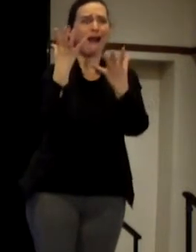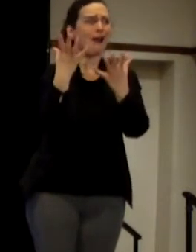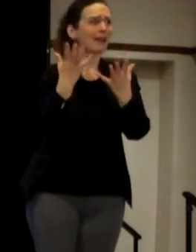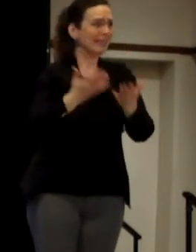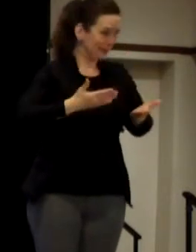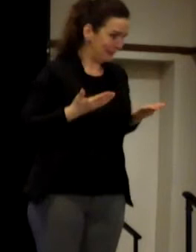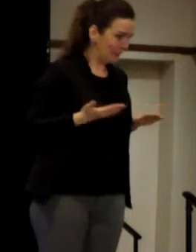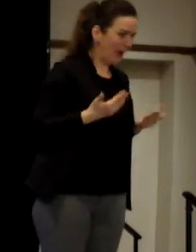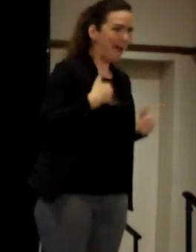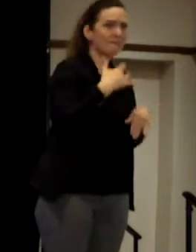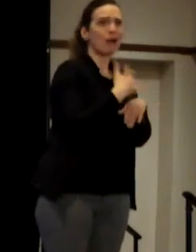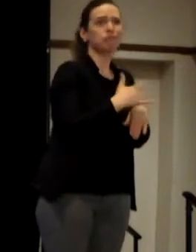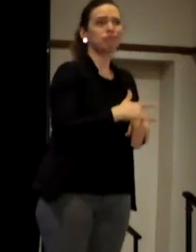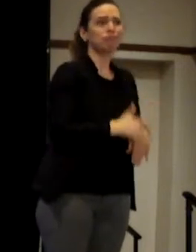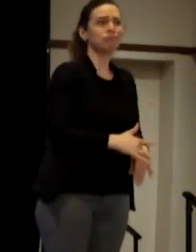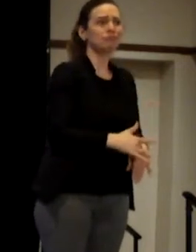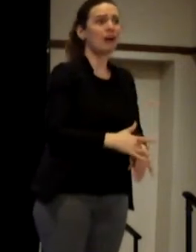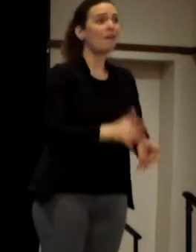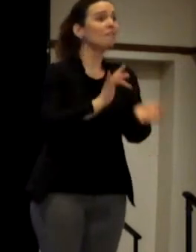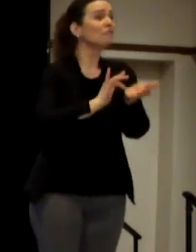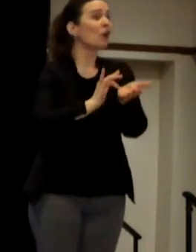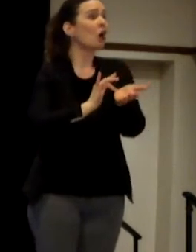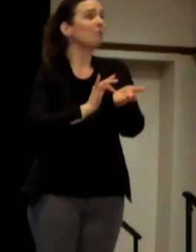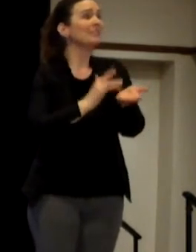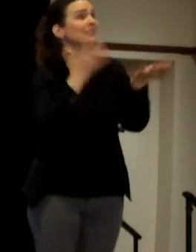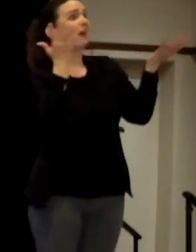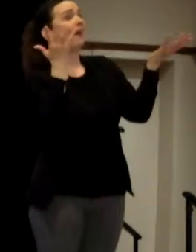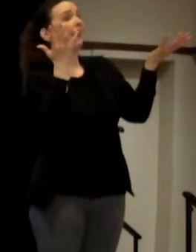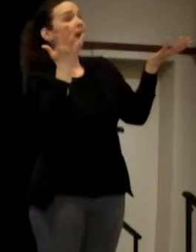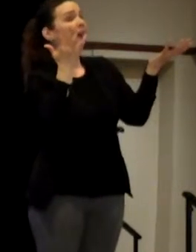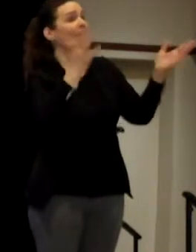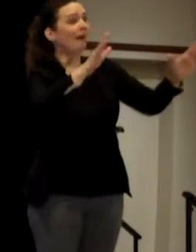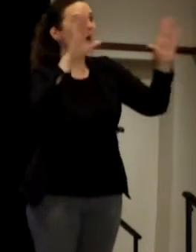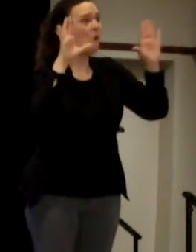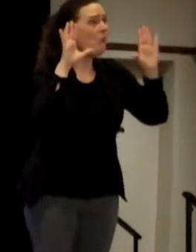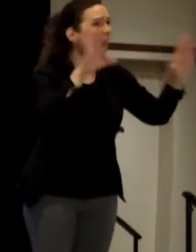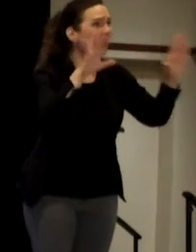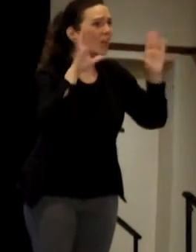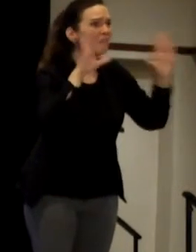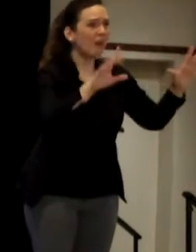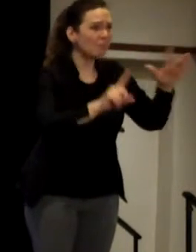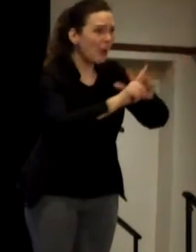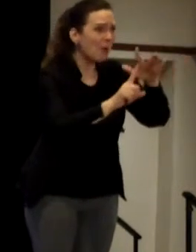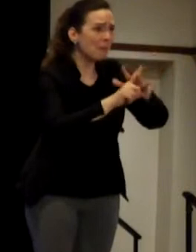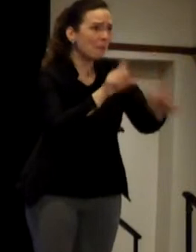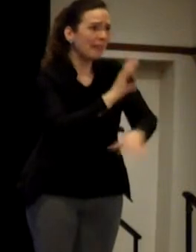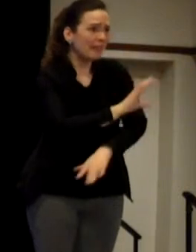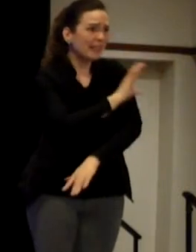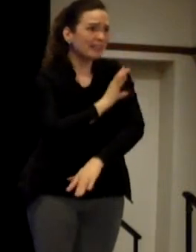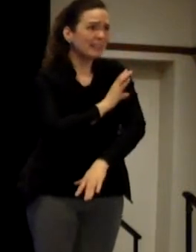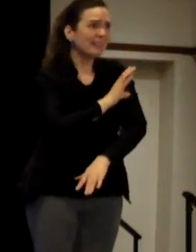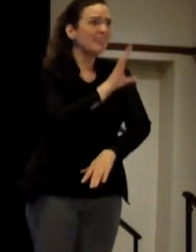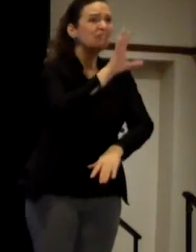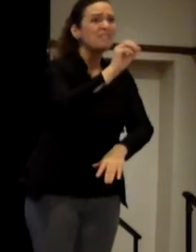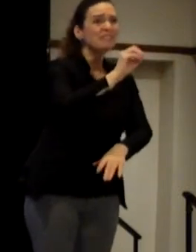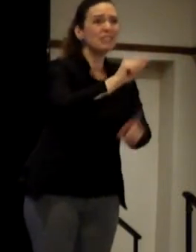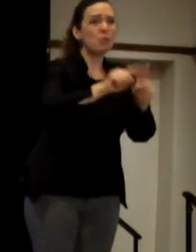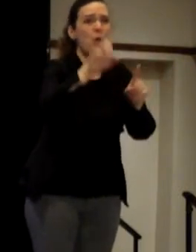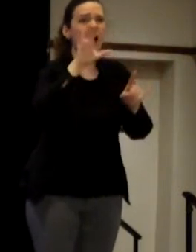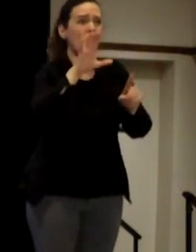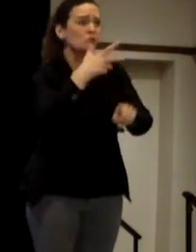The pharmacies are doing pop-ups for 50 or 100 shots, right?